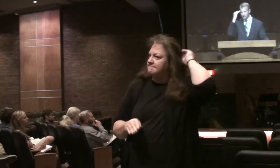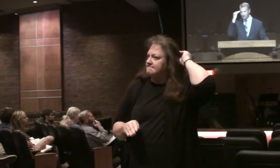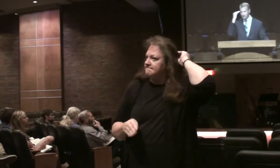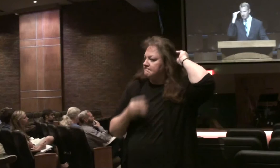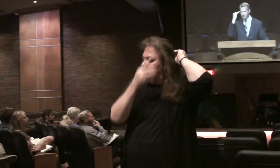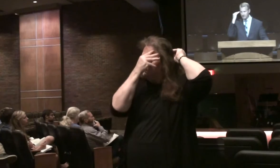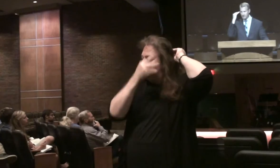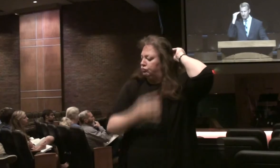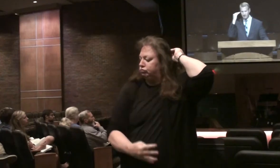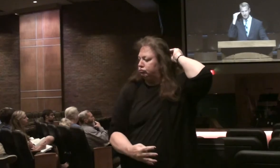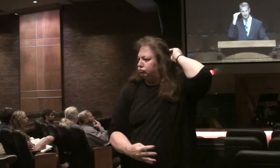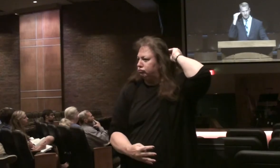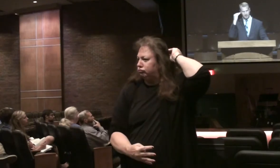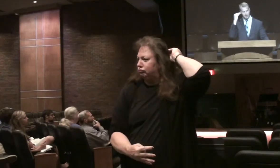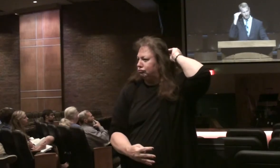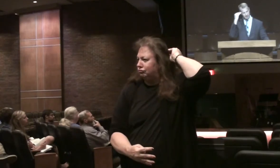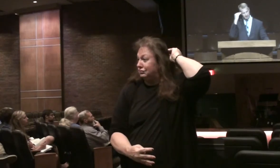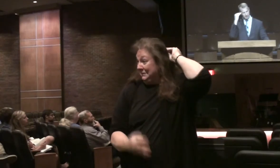mind.